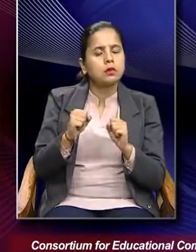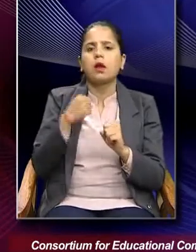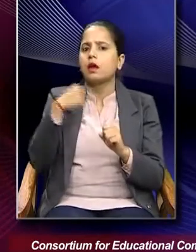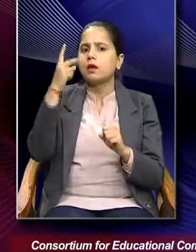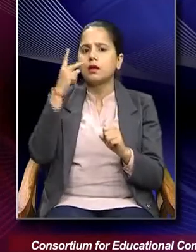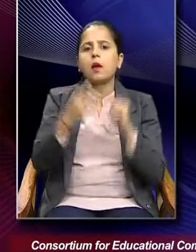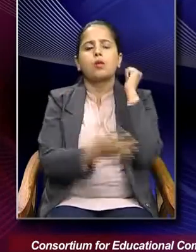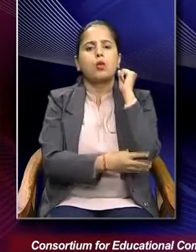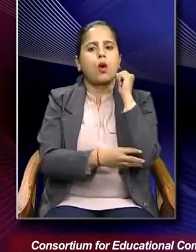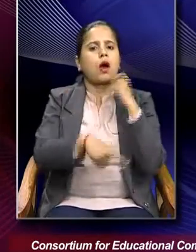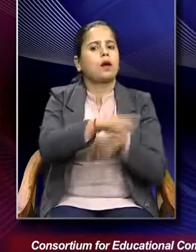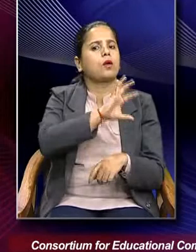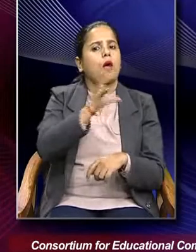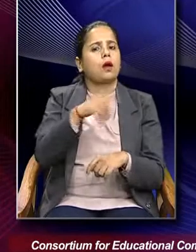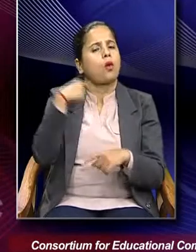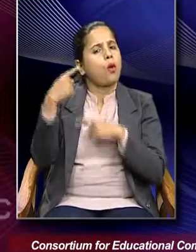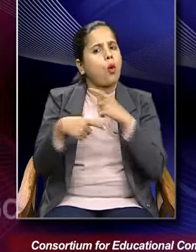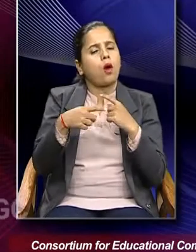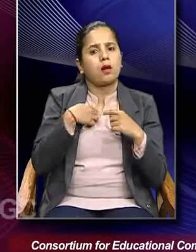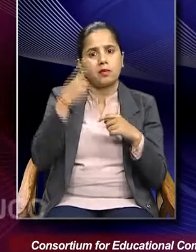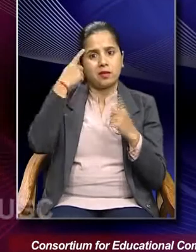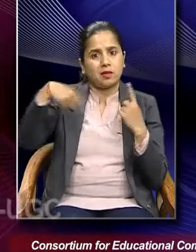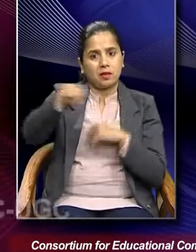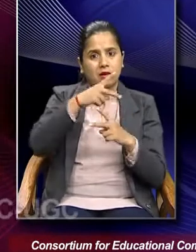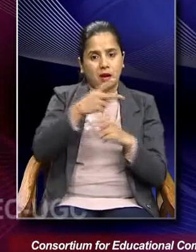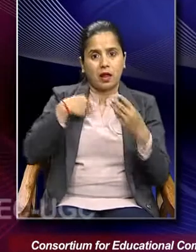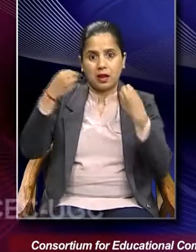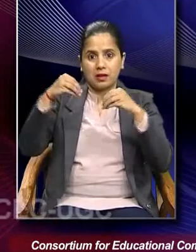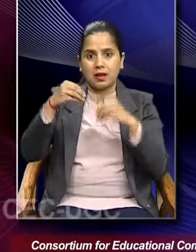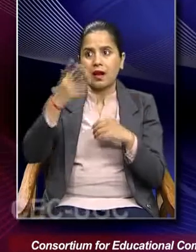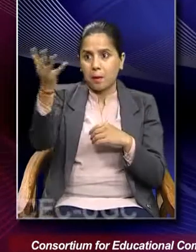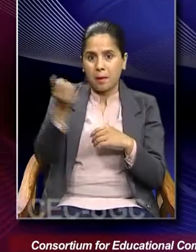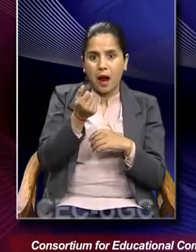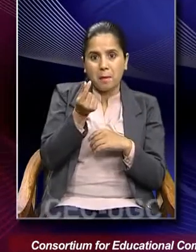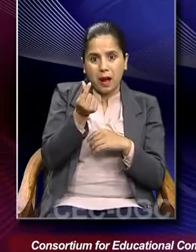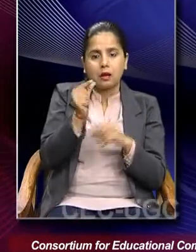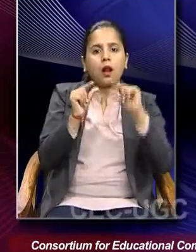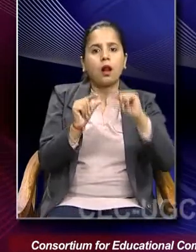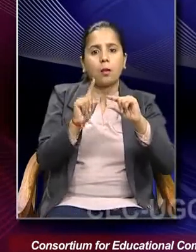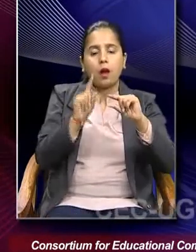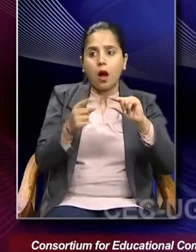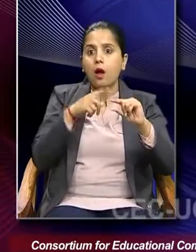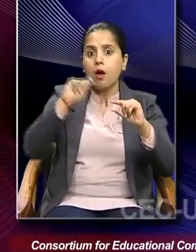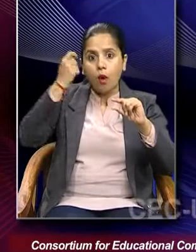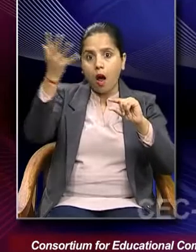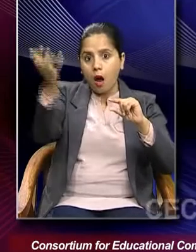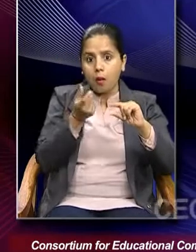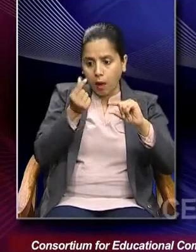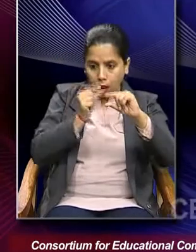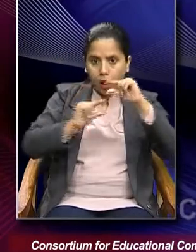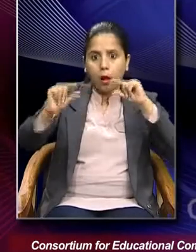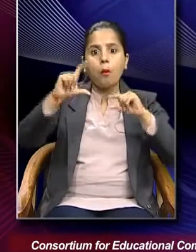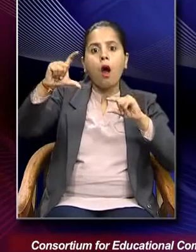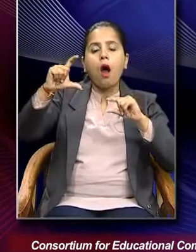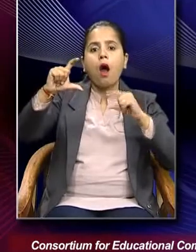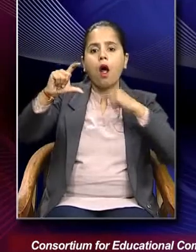poorer countries, their export earnings are comparatively less than their imports. In fact, they have huge imports